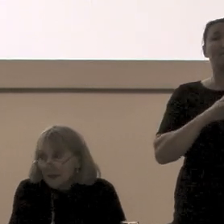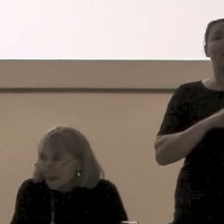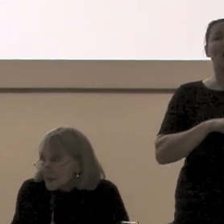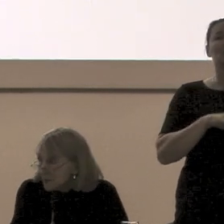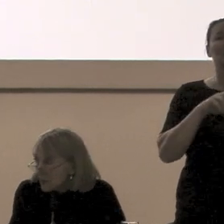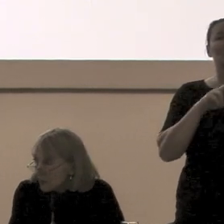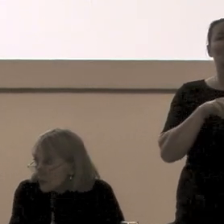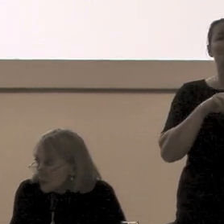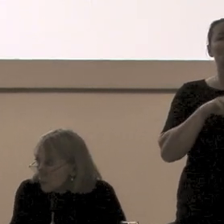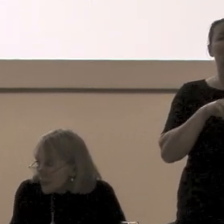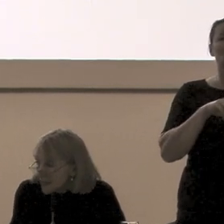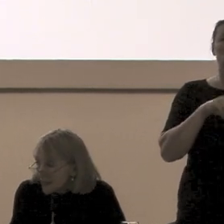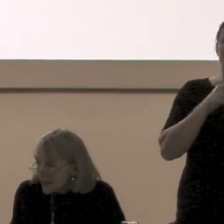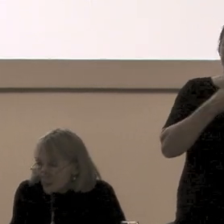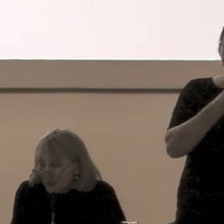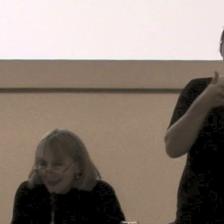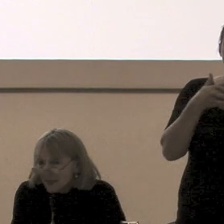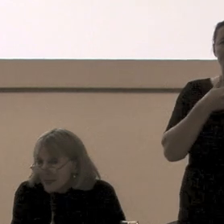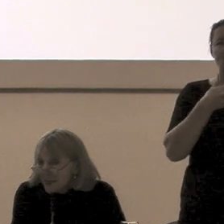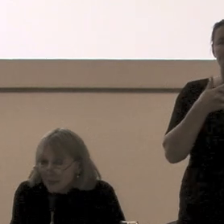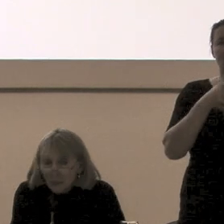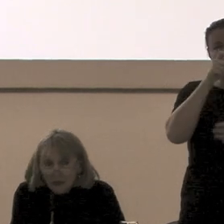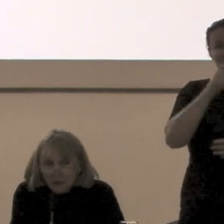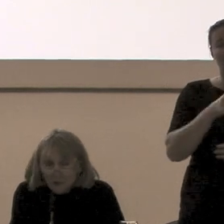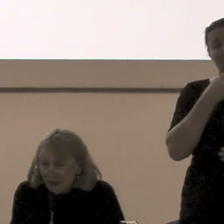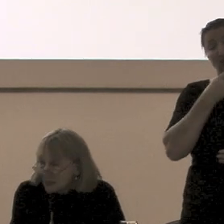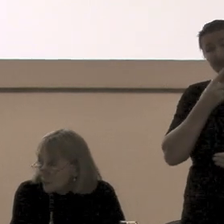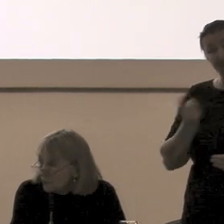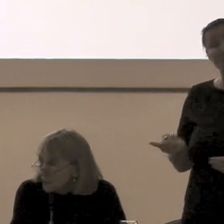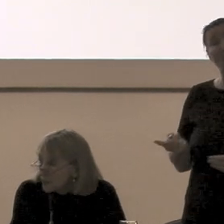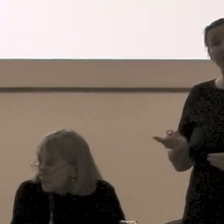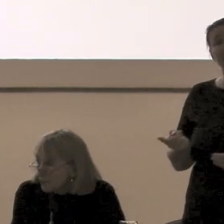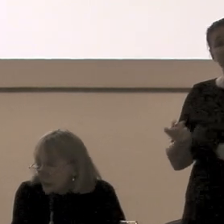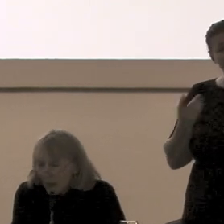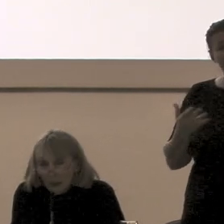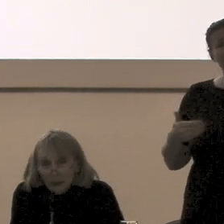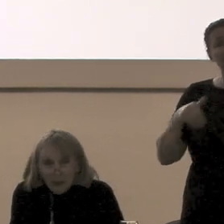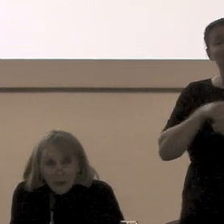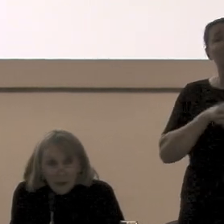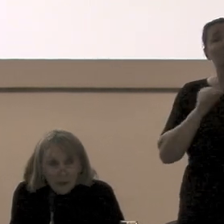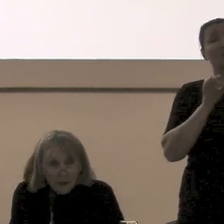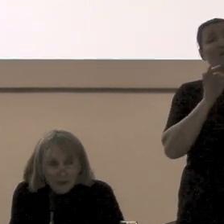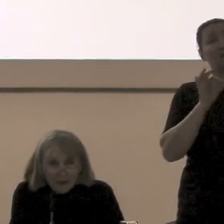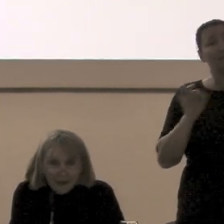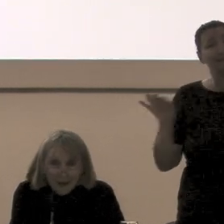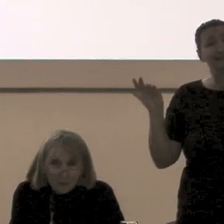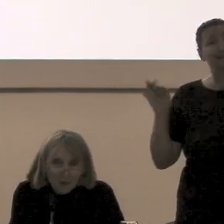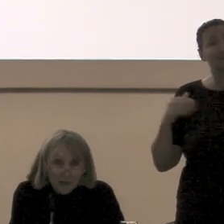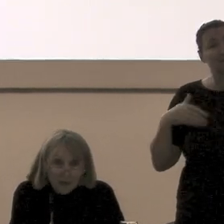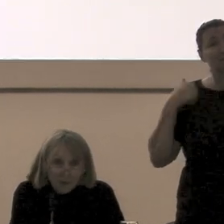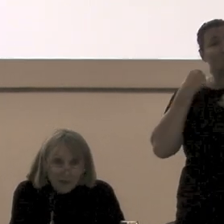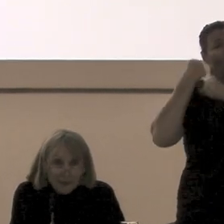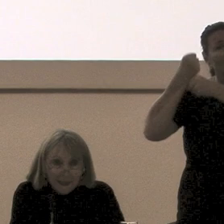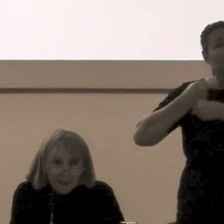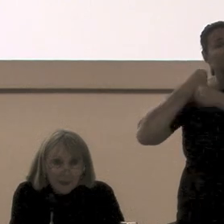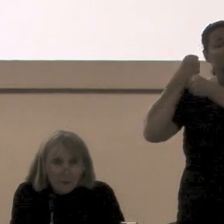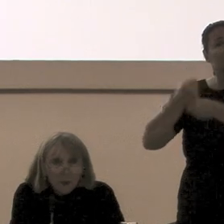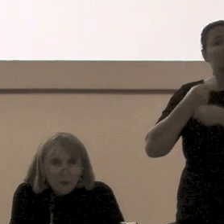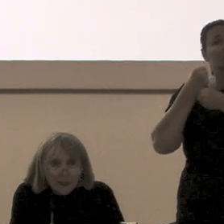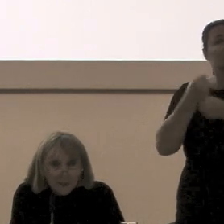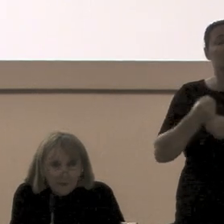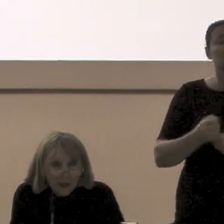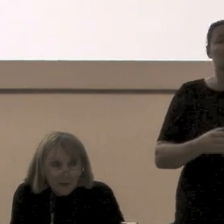American pioneers of inclusion, once saying to me, Linda, this is part of the peace movement. And I think now more than ever we can